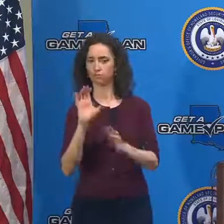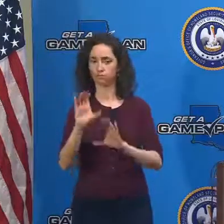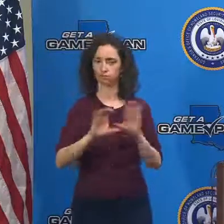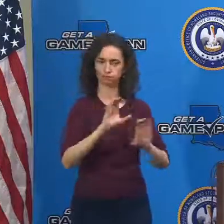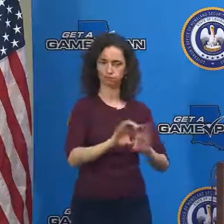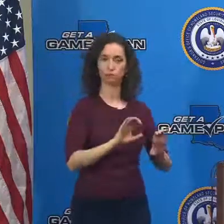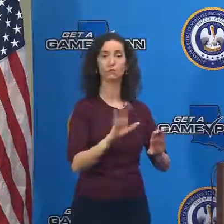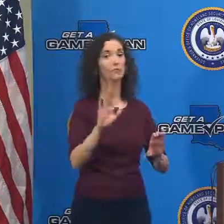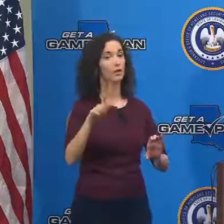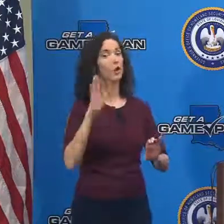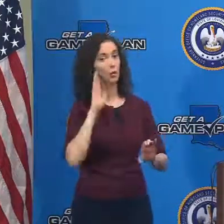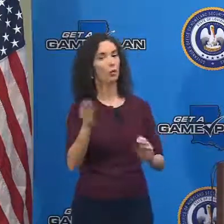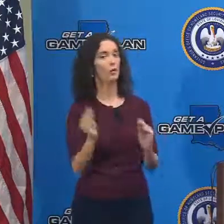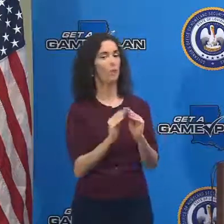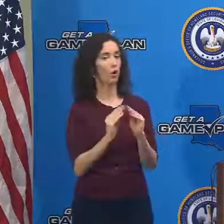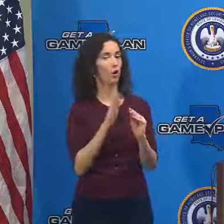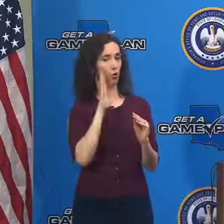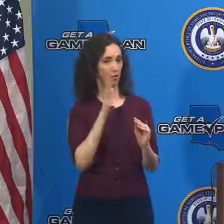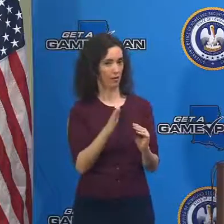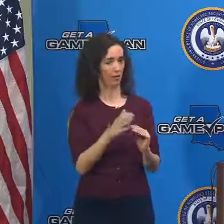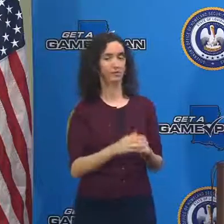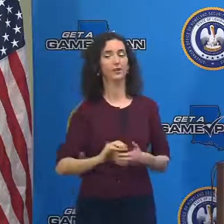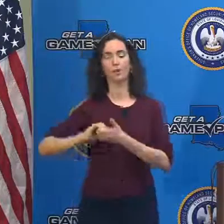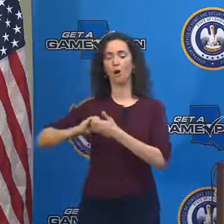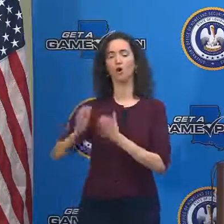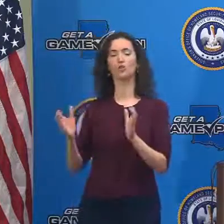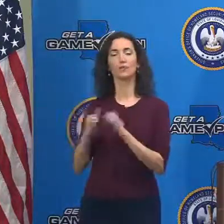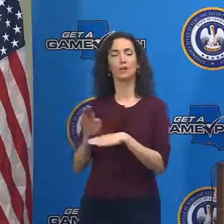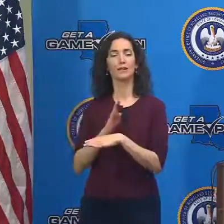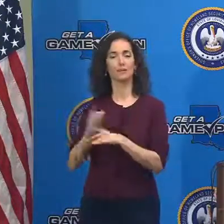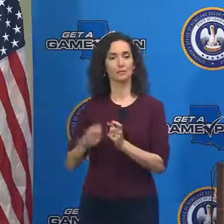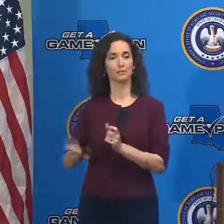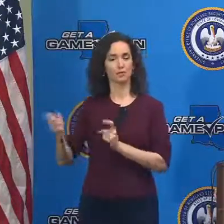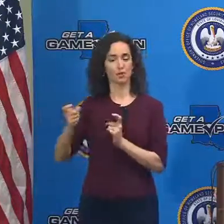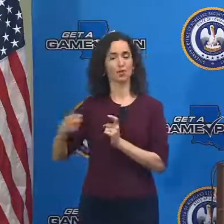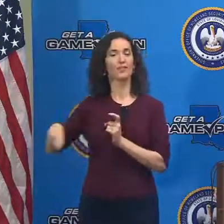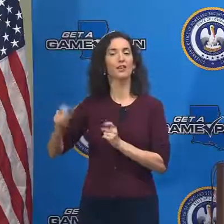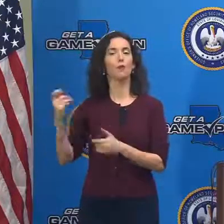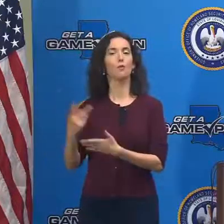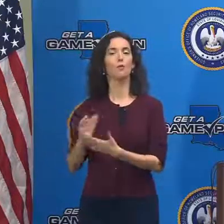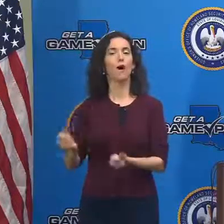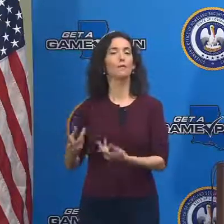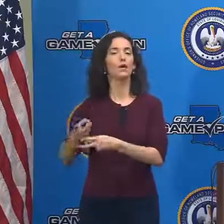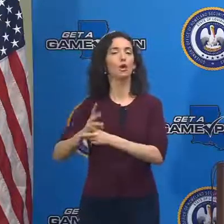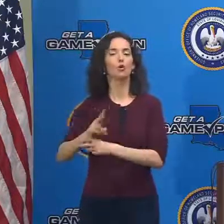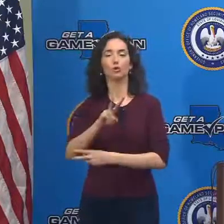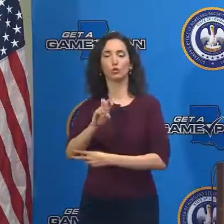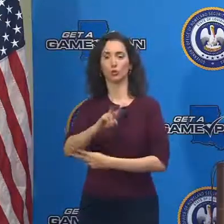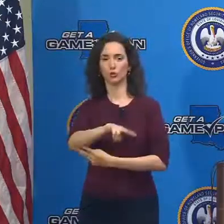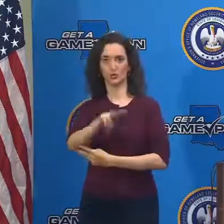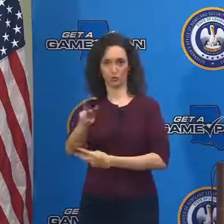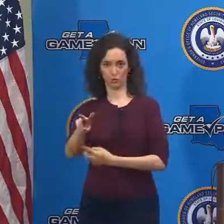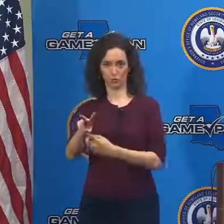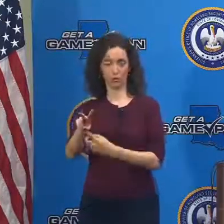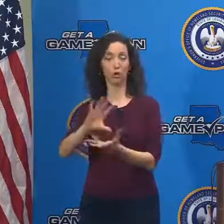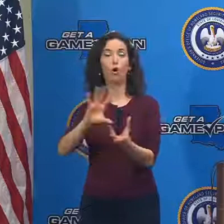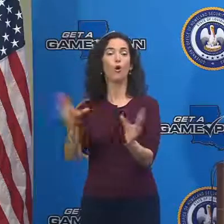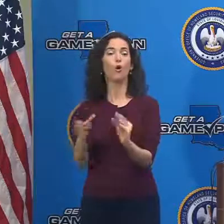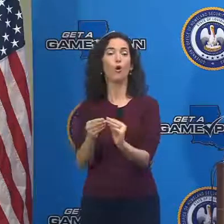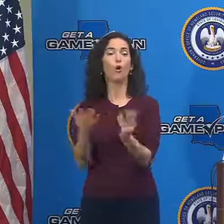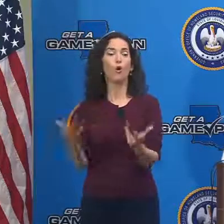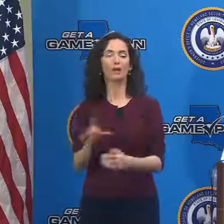grow. Our partners at the Small Business Administration have approved 222 loans for a total of more